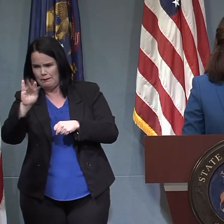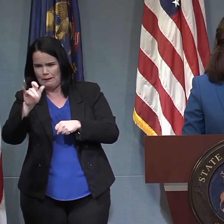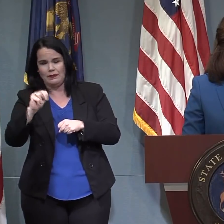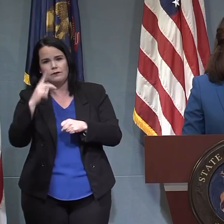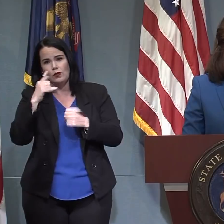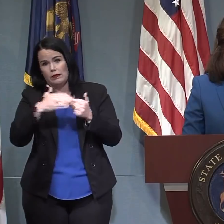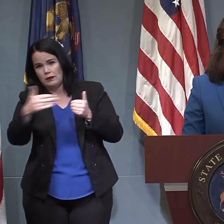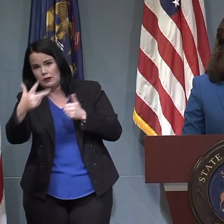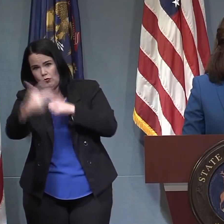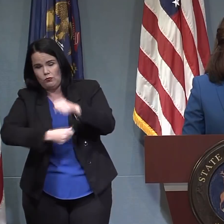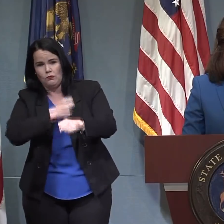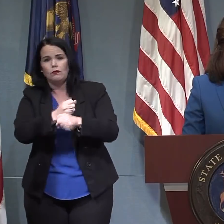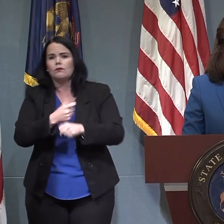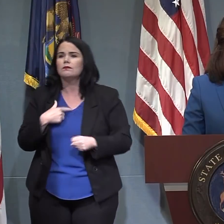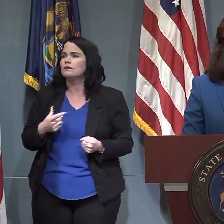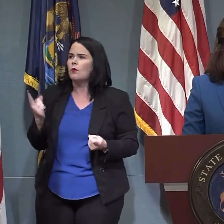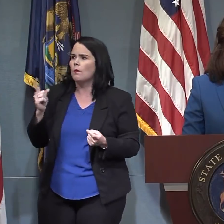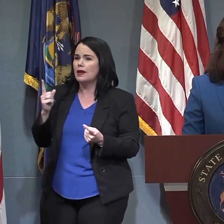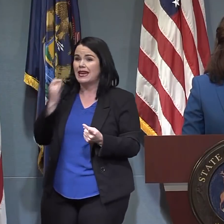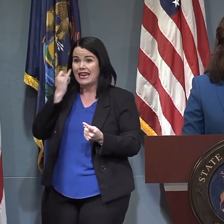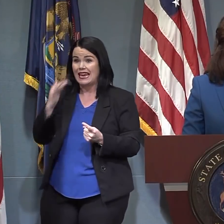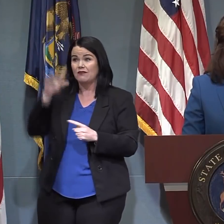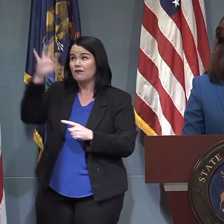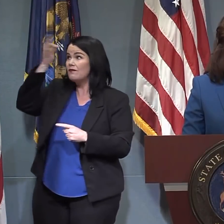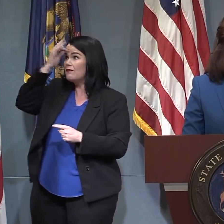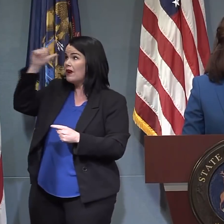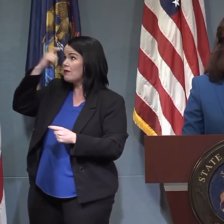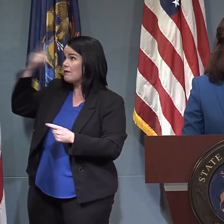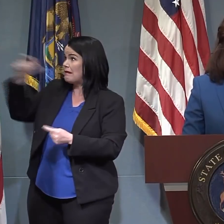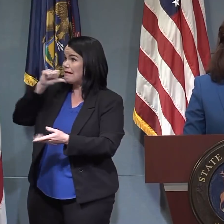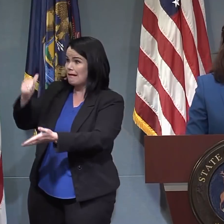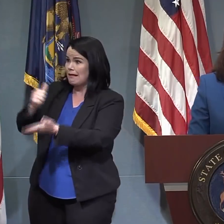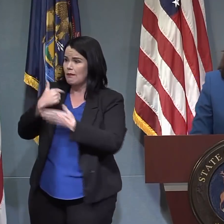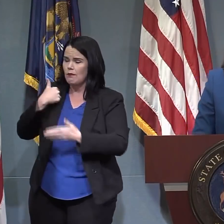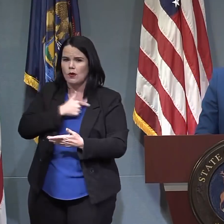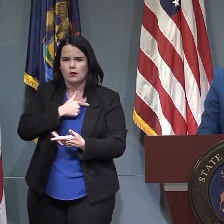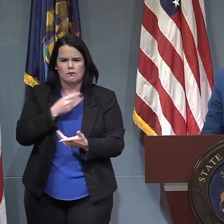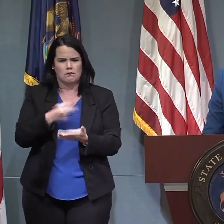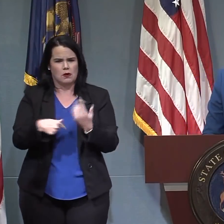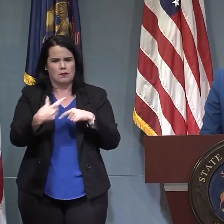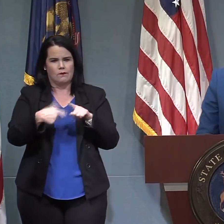chooses not to help? Well, let's hope that that's not the case.